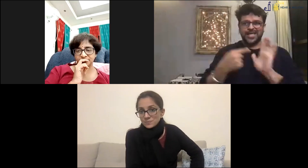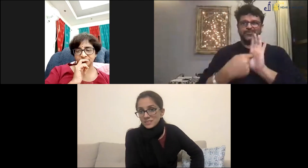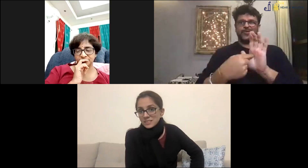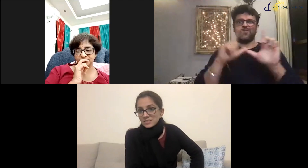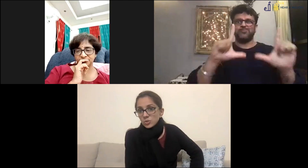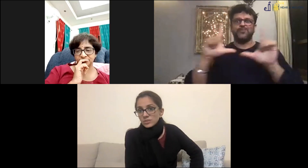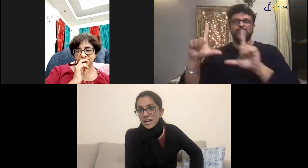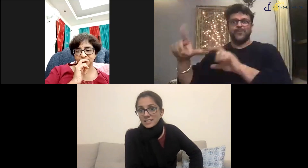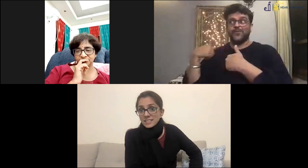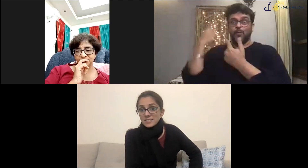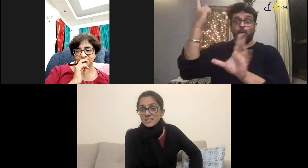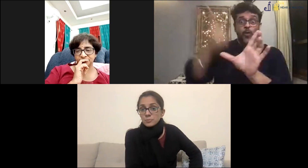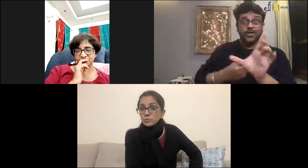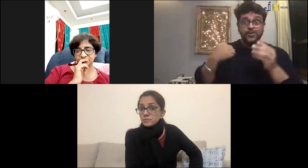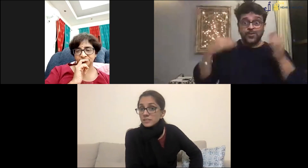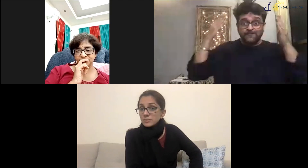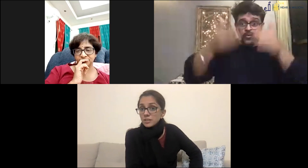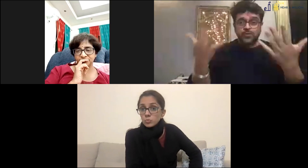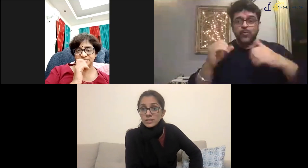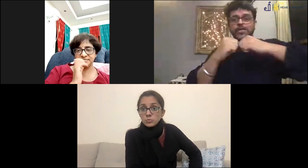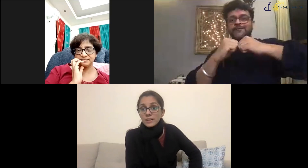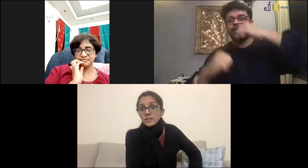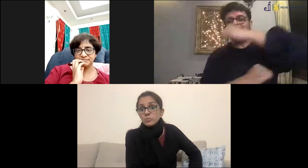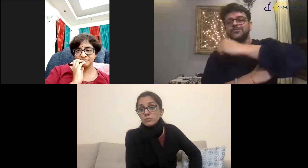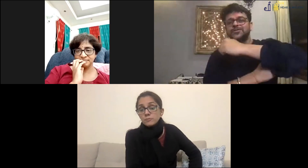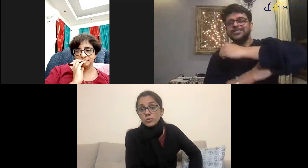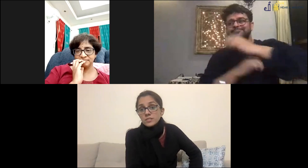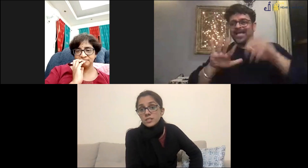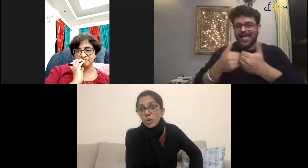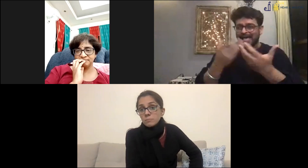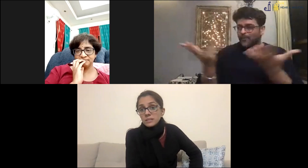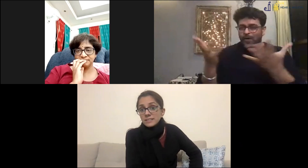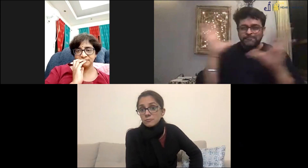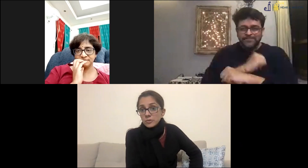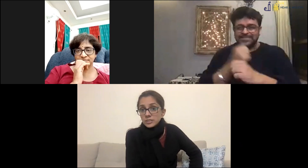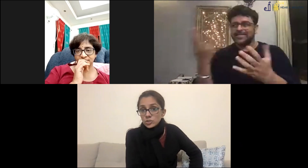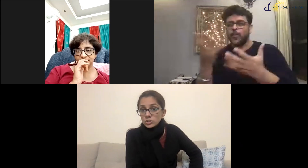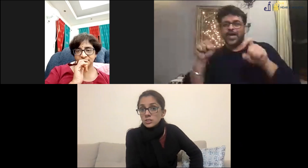through. So that is a proof that we've come with. 1 year, we were focusing on